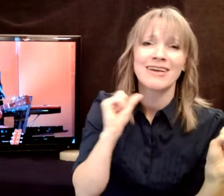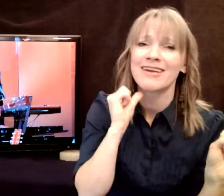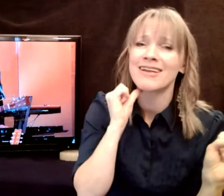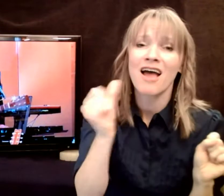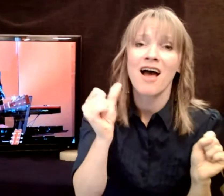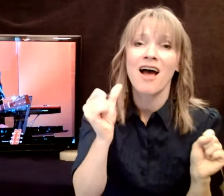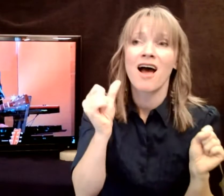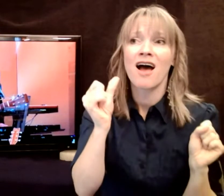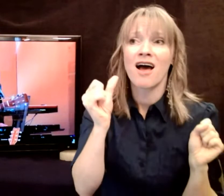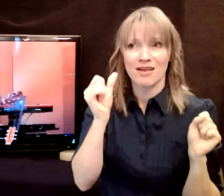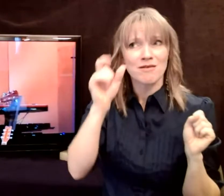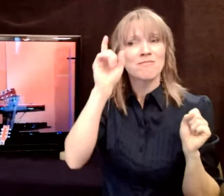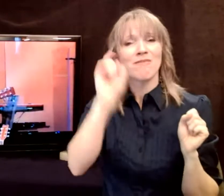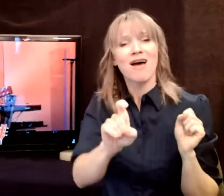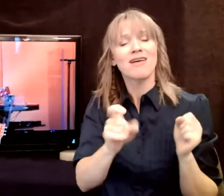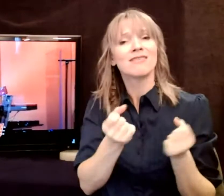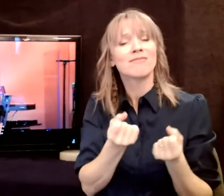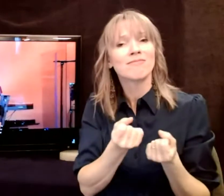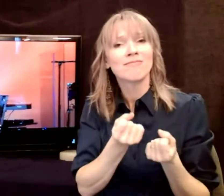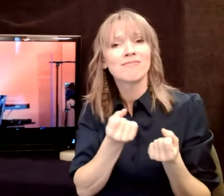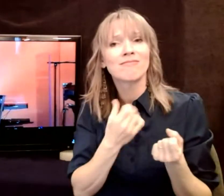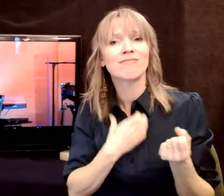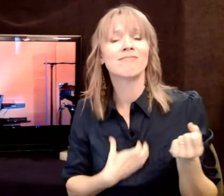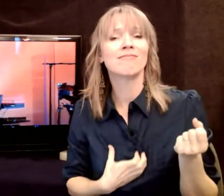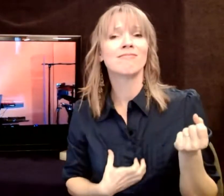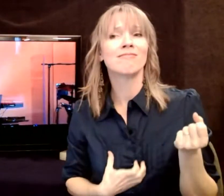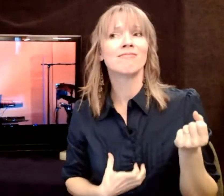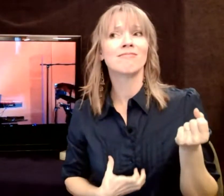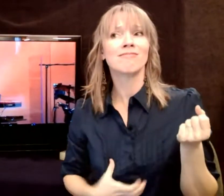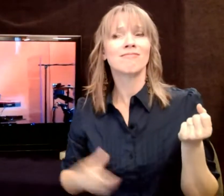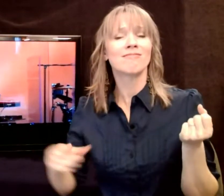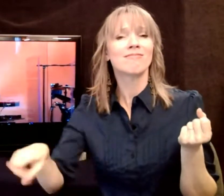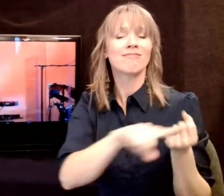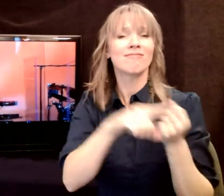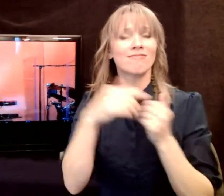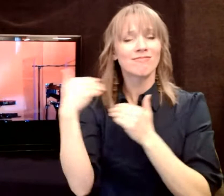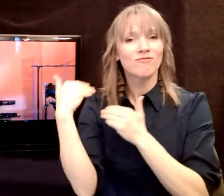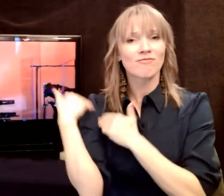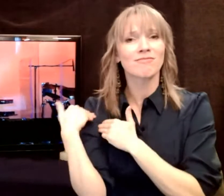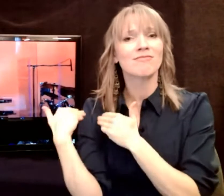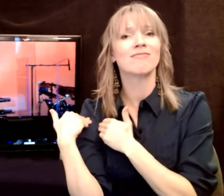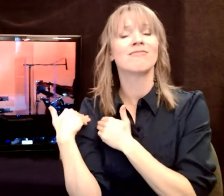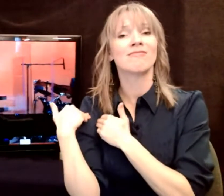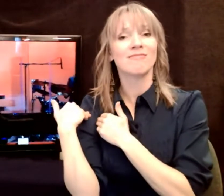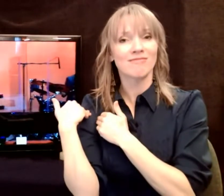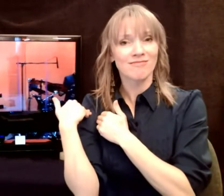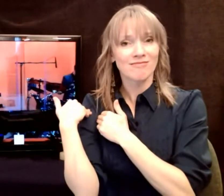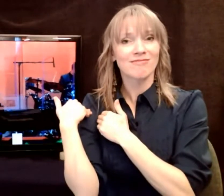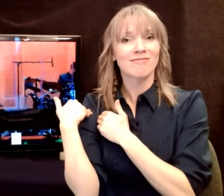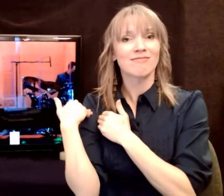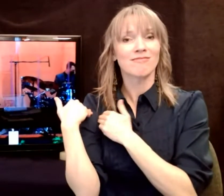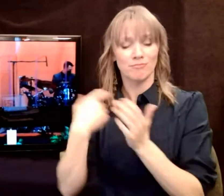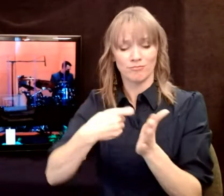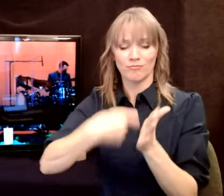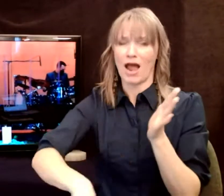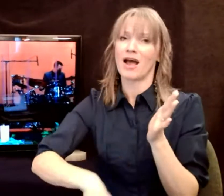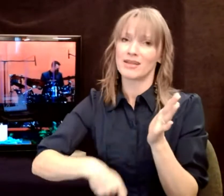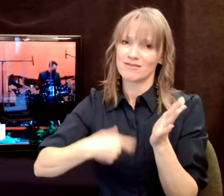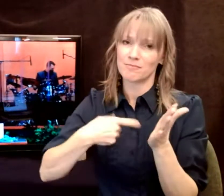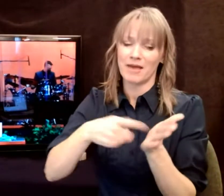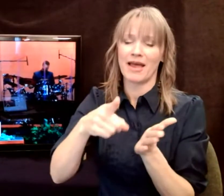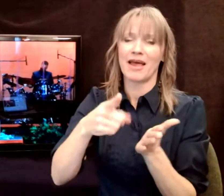must be hunger for responsibility. Christ was